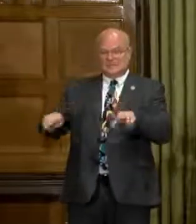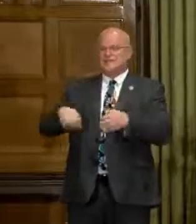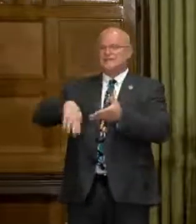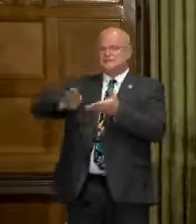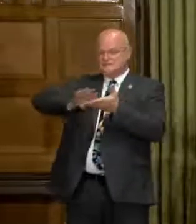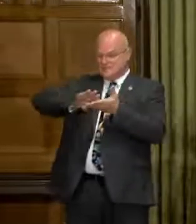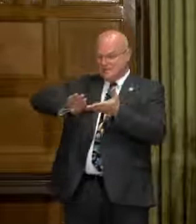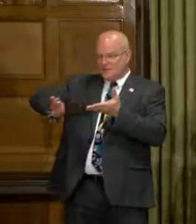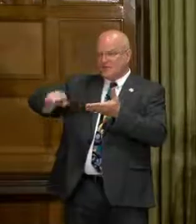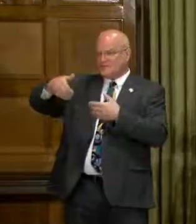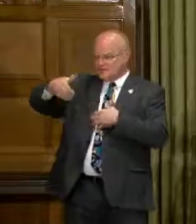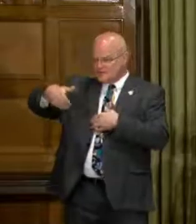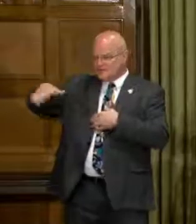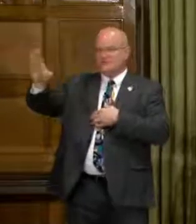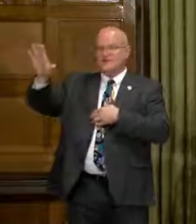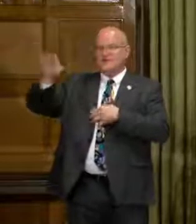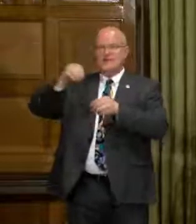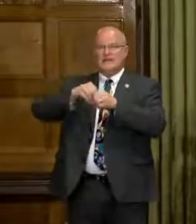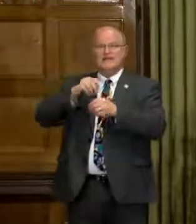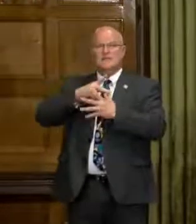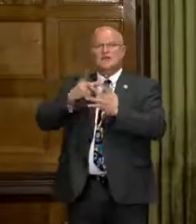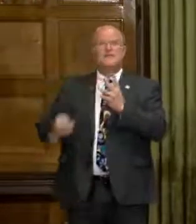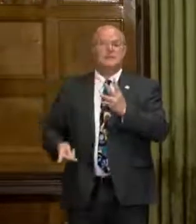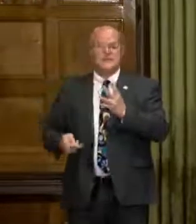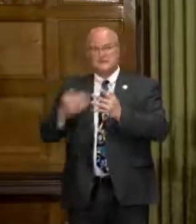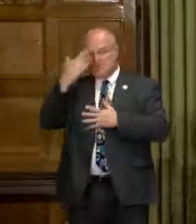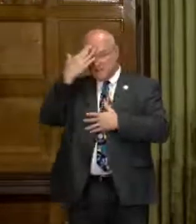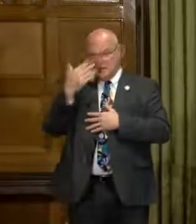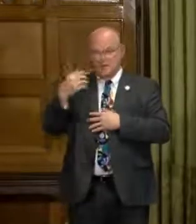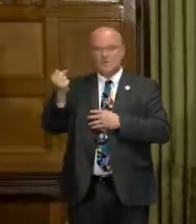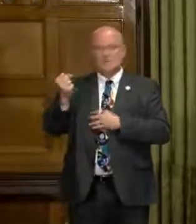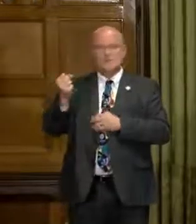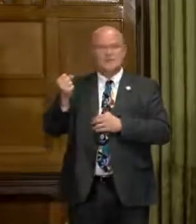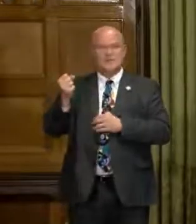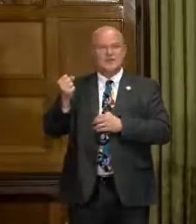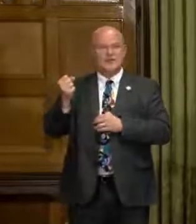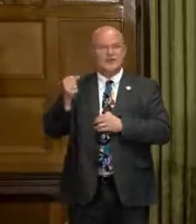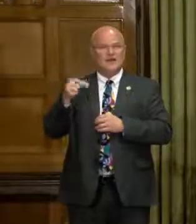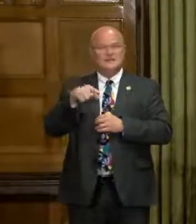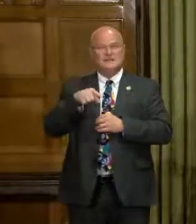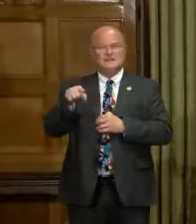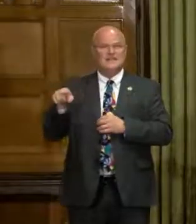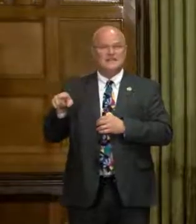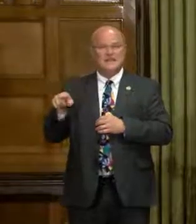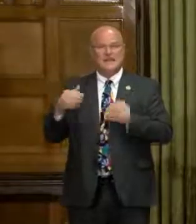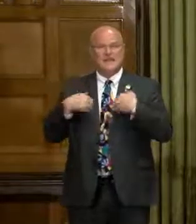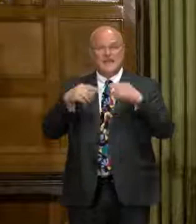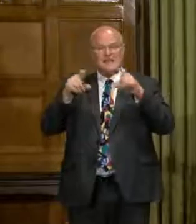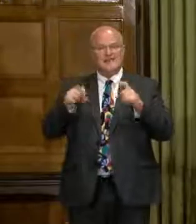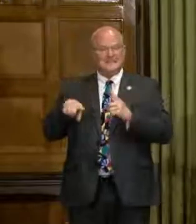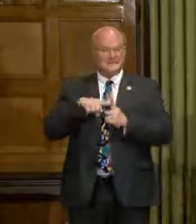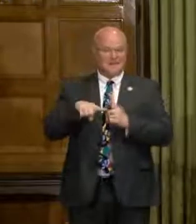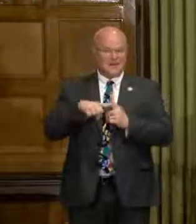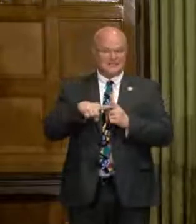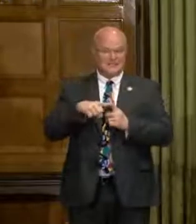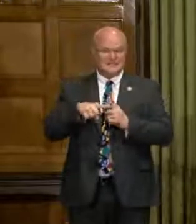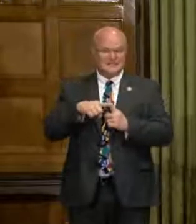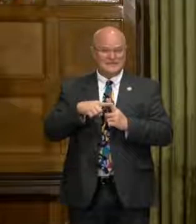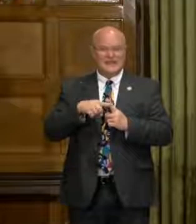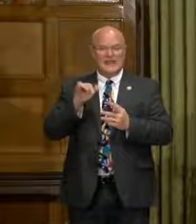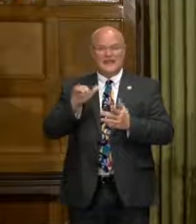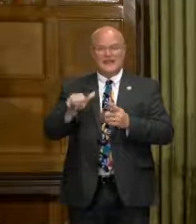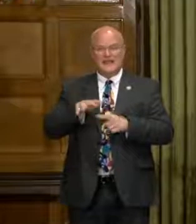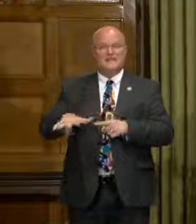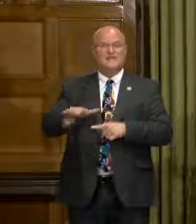release them out in the population because they have tested positive there in